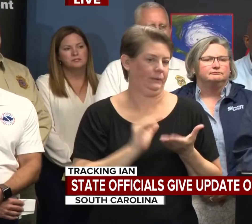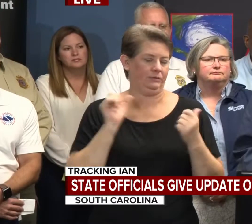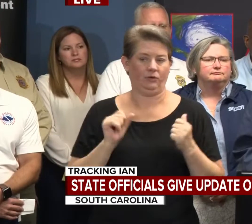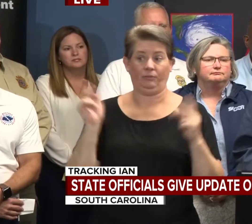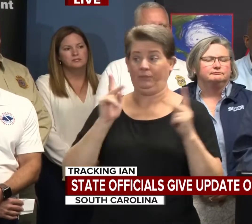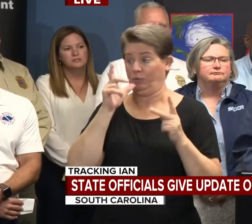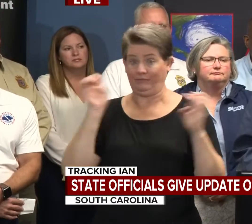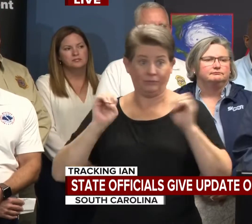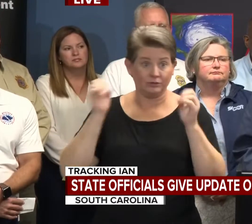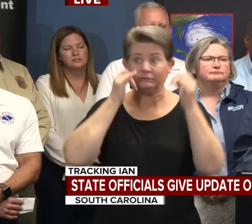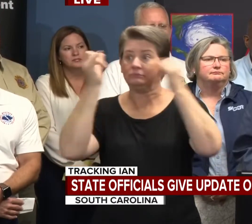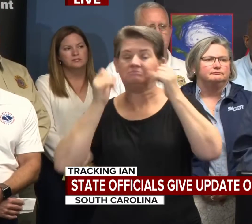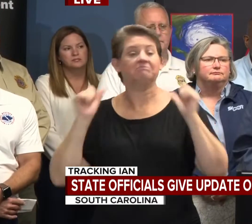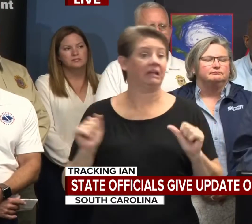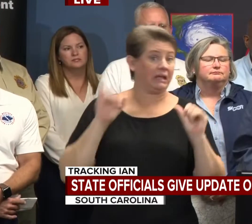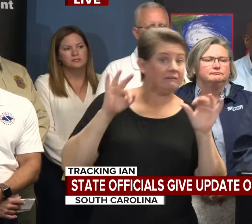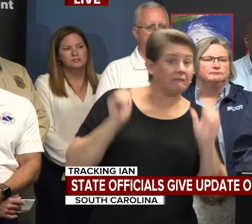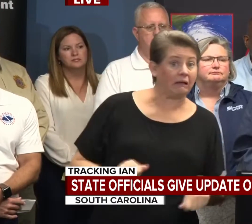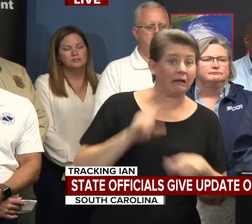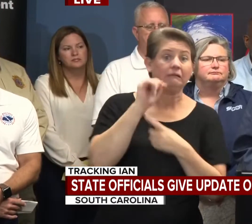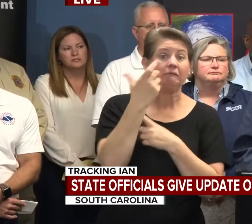and use text messages if you've got